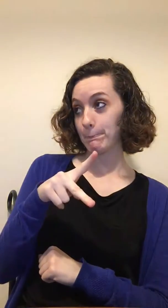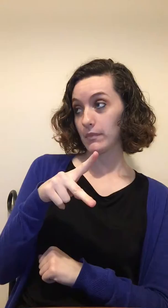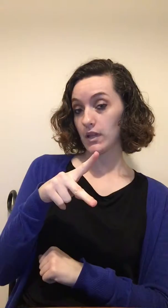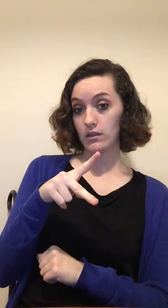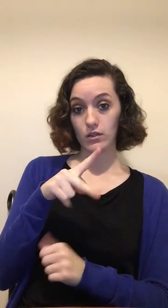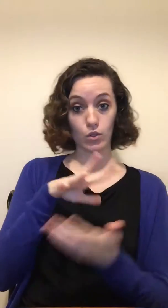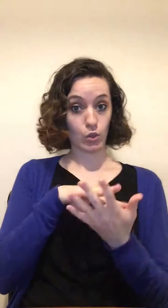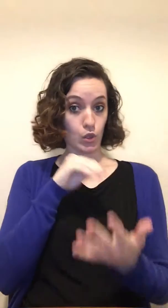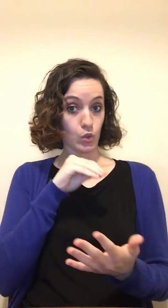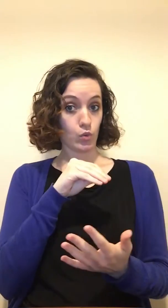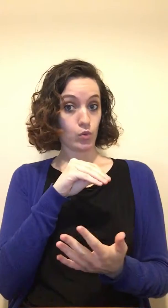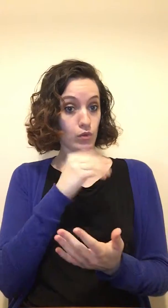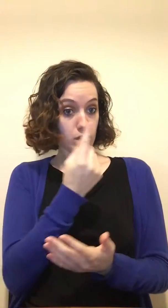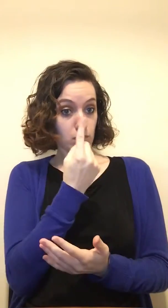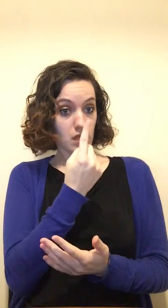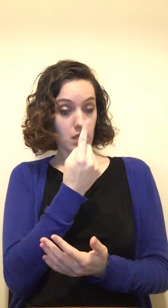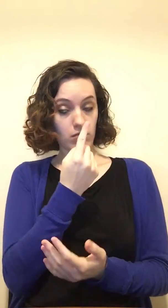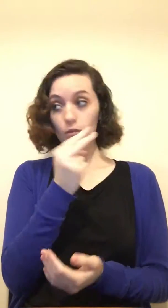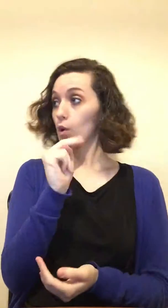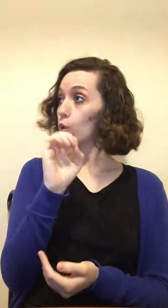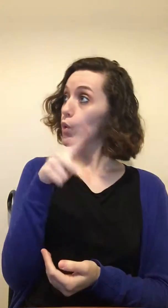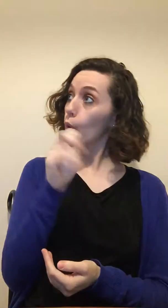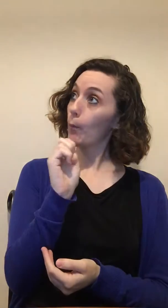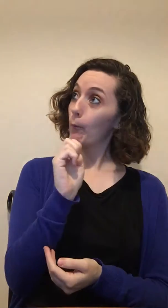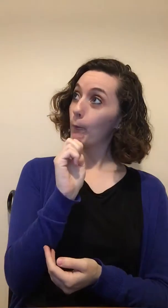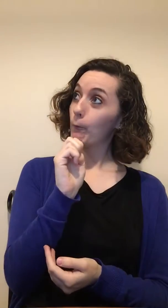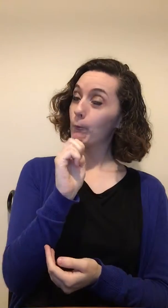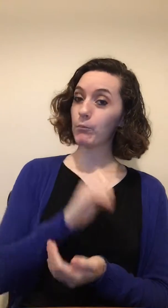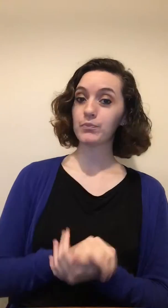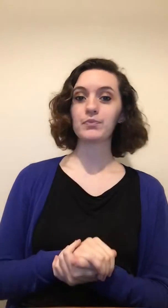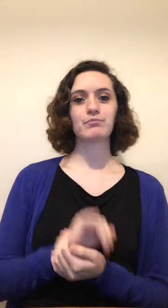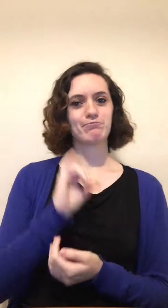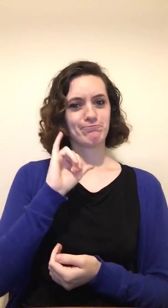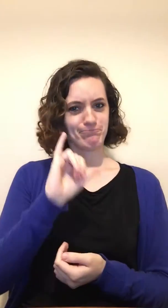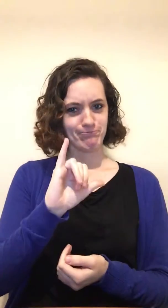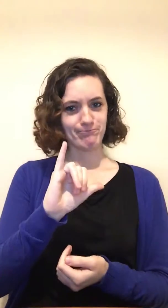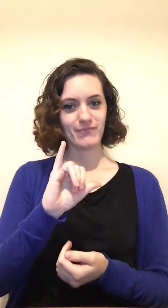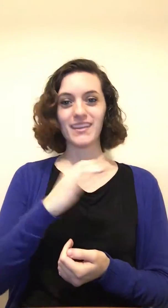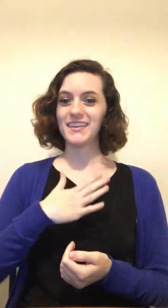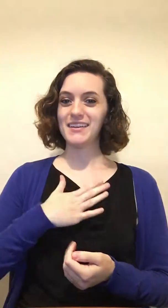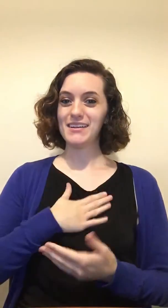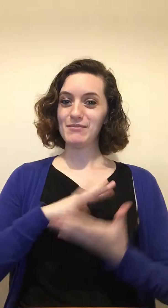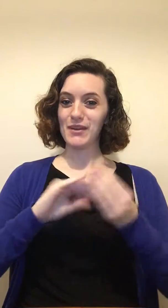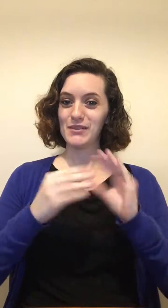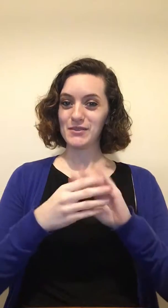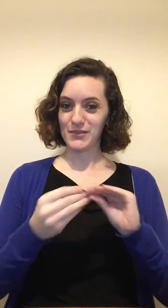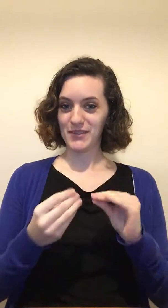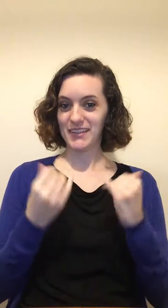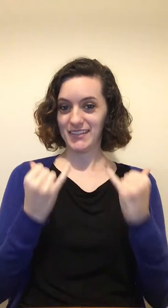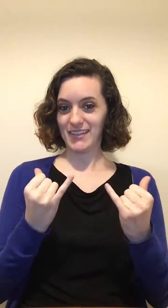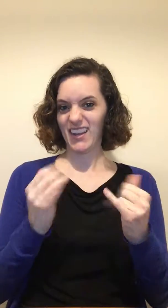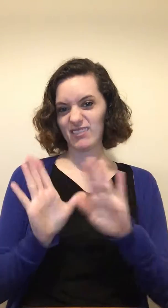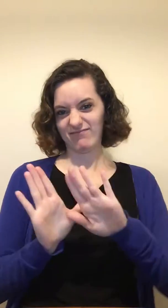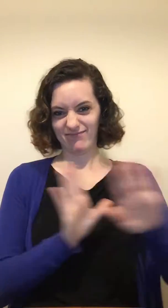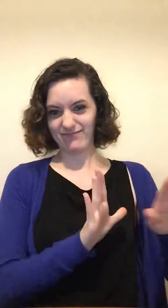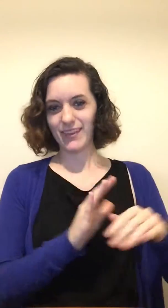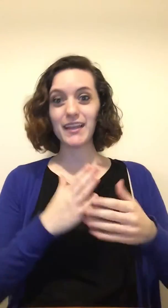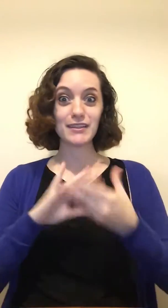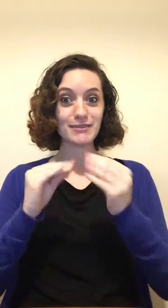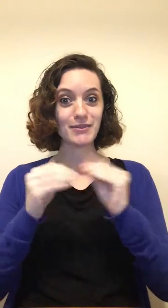"And did you learn anything?" "Nope." So the story I want to tell you now, because we are talking about peace. When